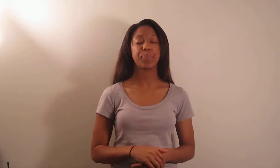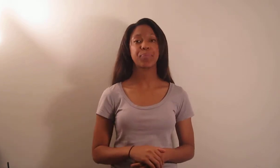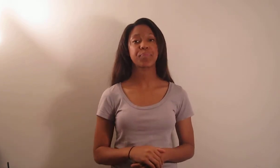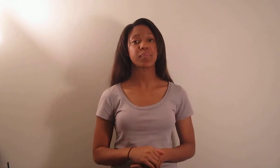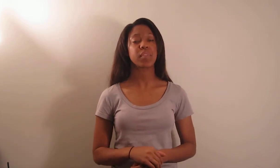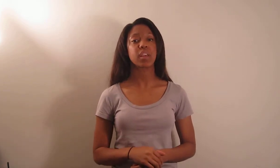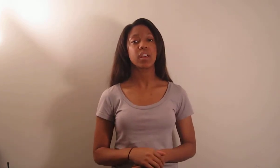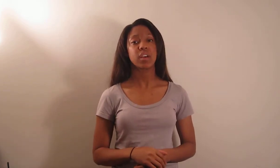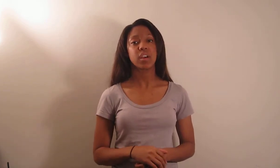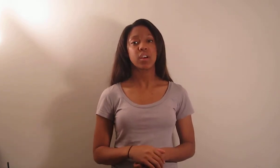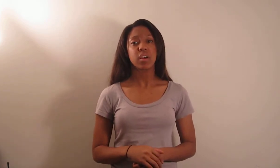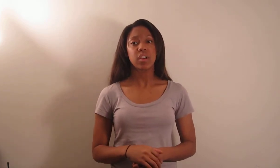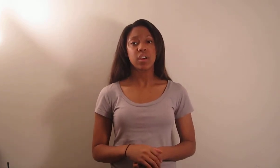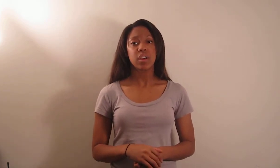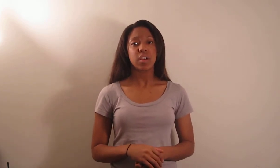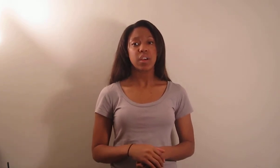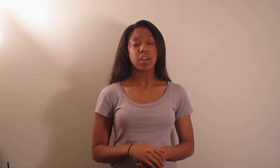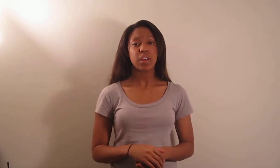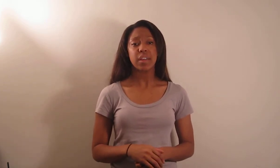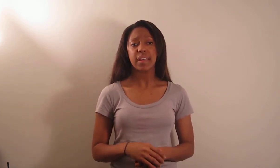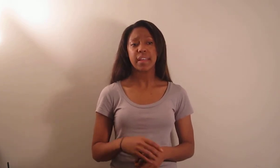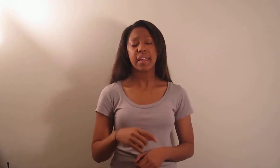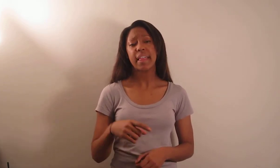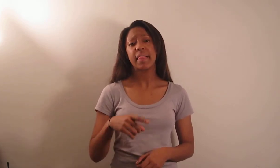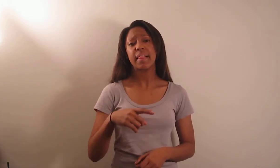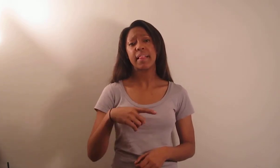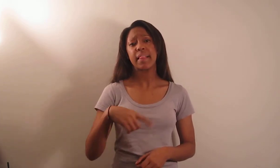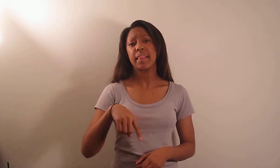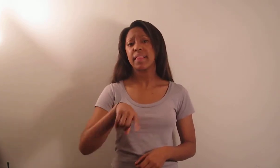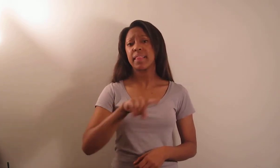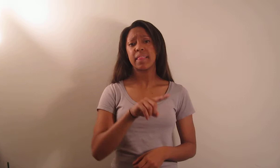They had somehow not protected them.